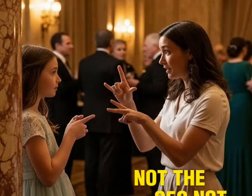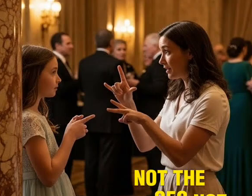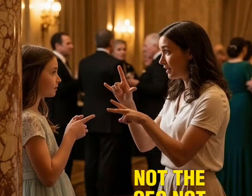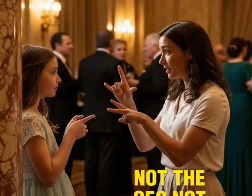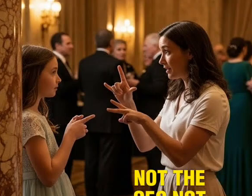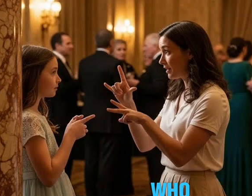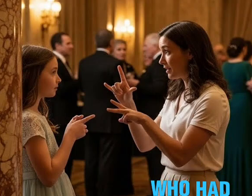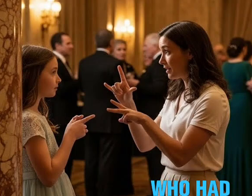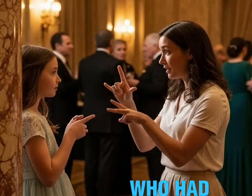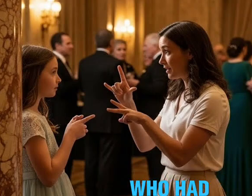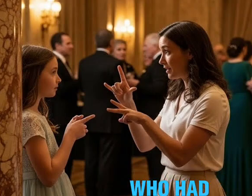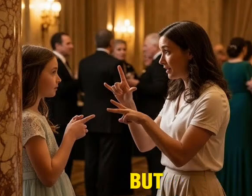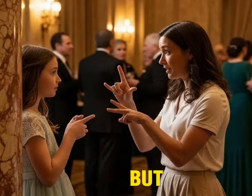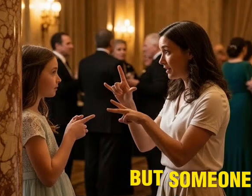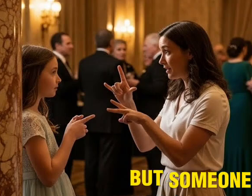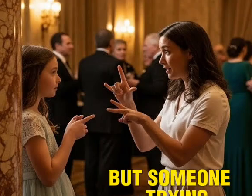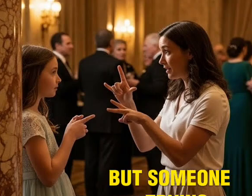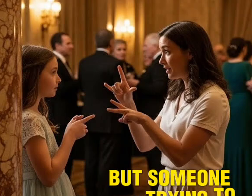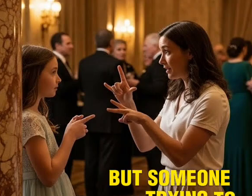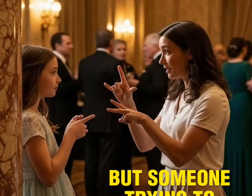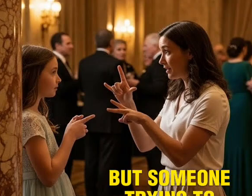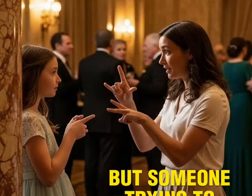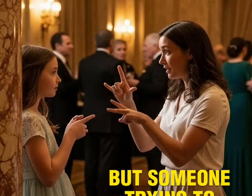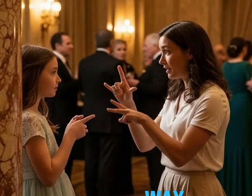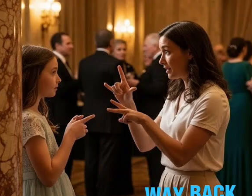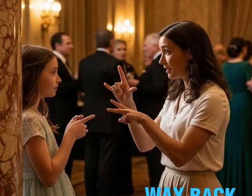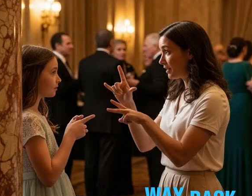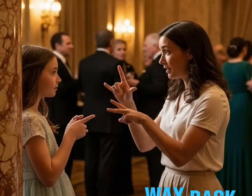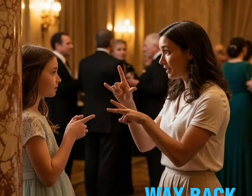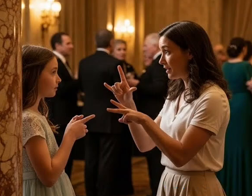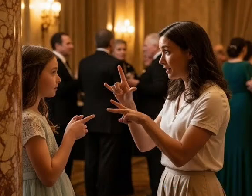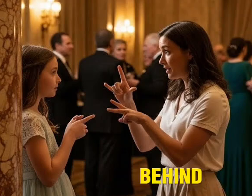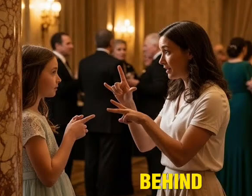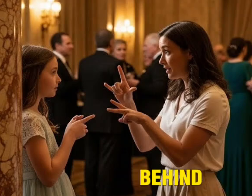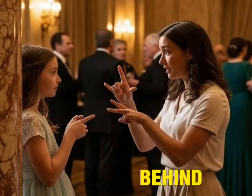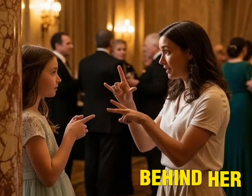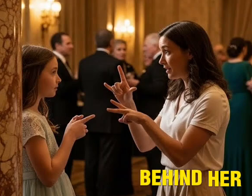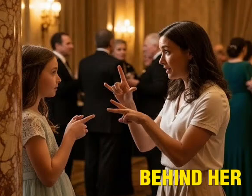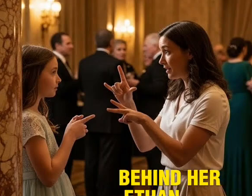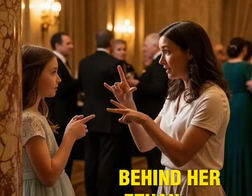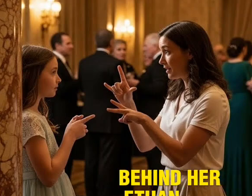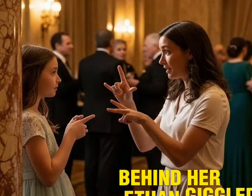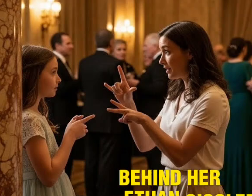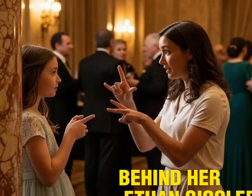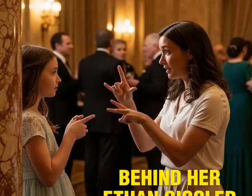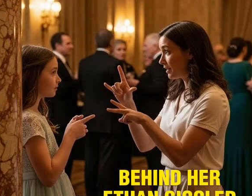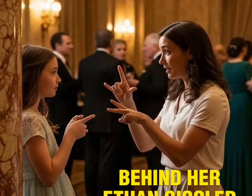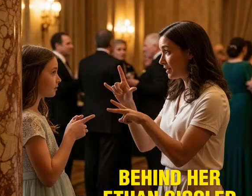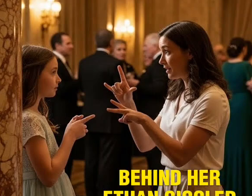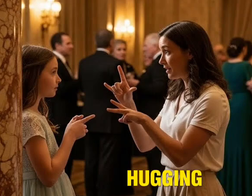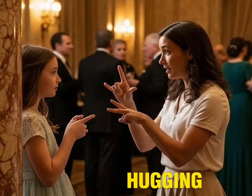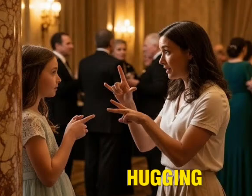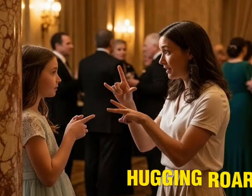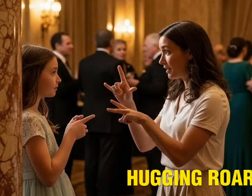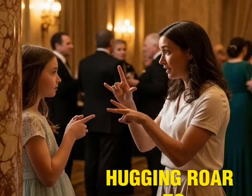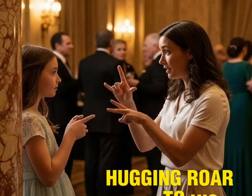the man who had left, but someone trying to find his way back. Behind her, Ethan giggled softly, hugging Roar to his